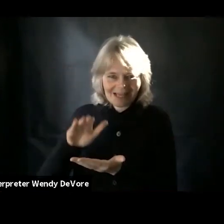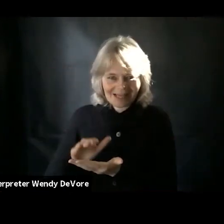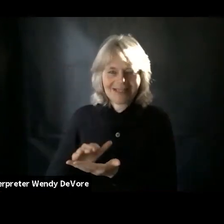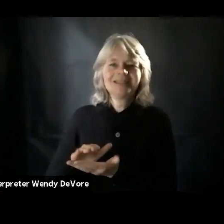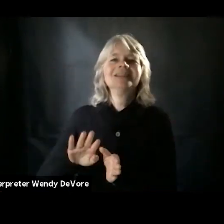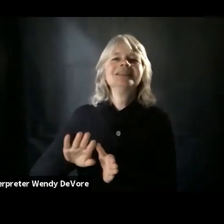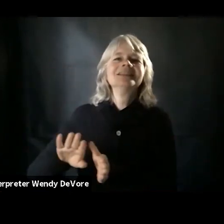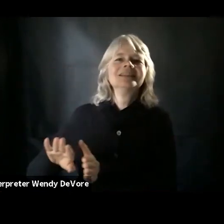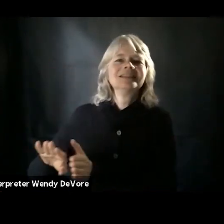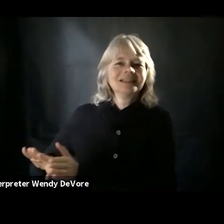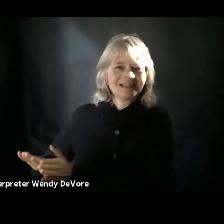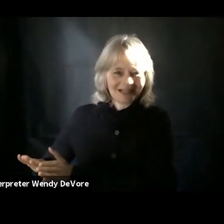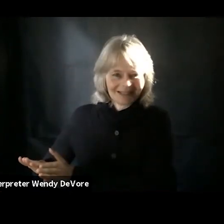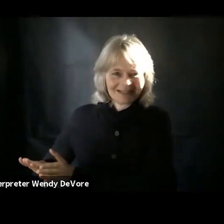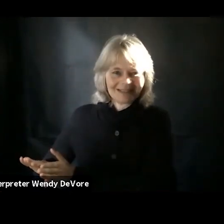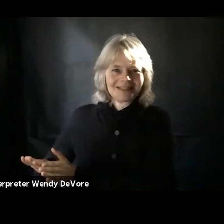Instead,